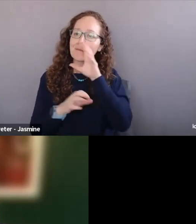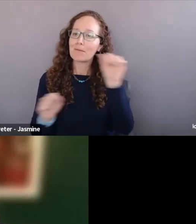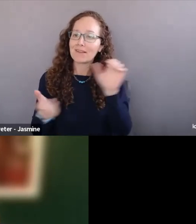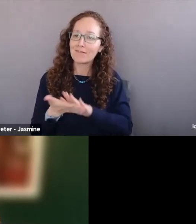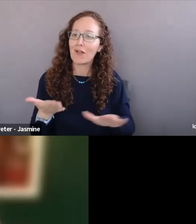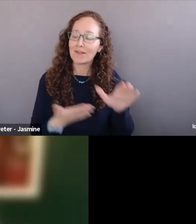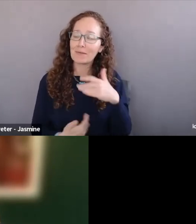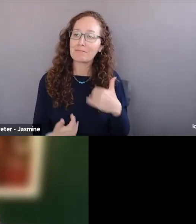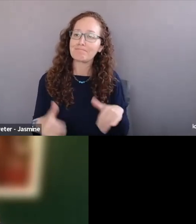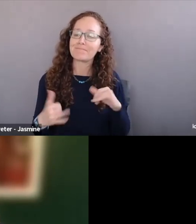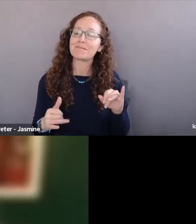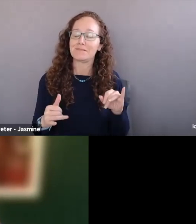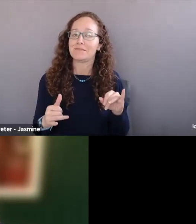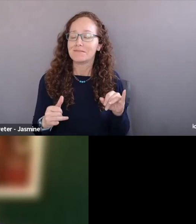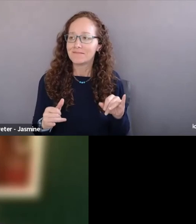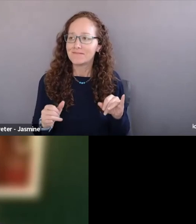time, I loved what you said. It was